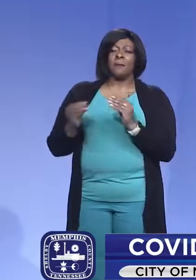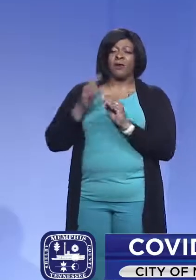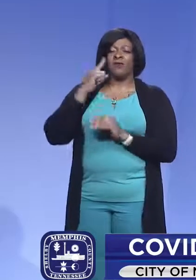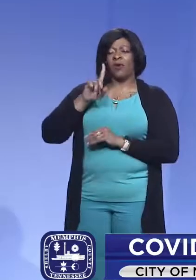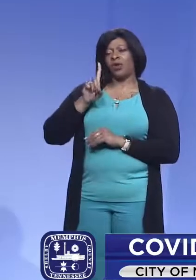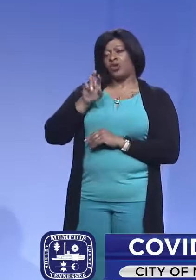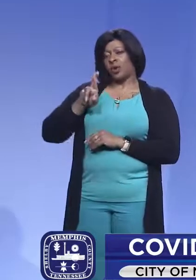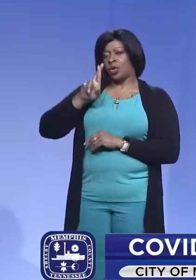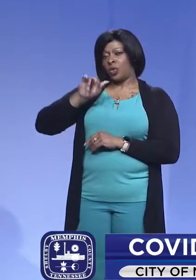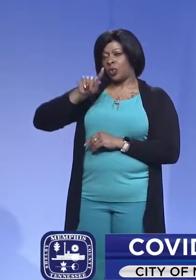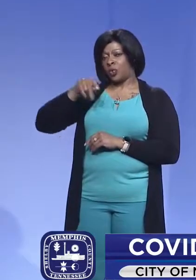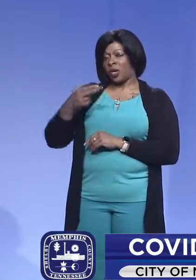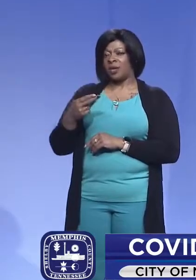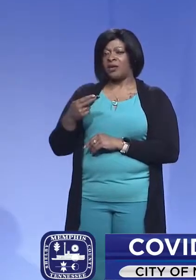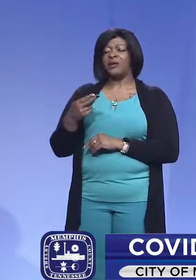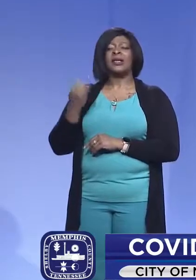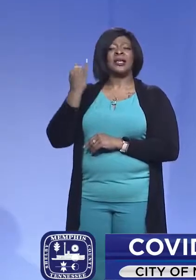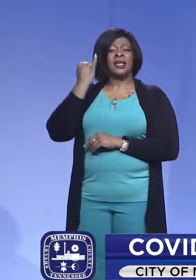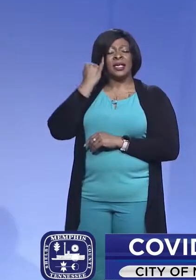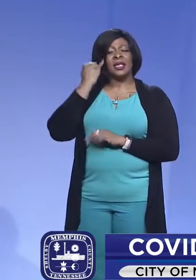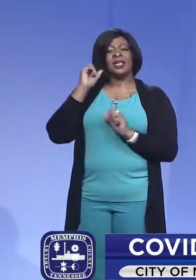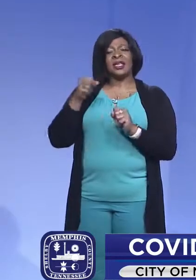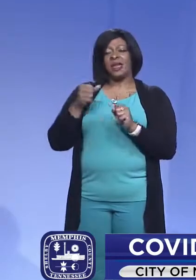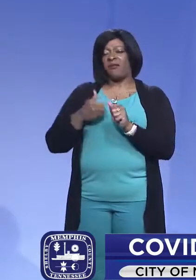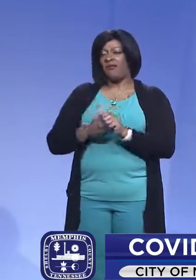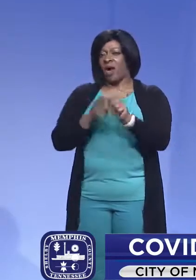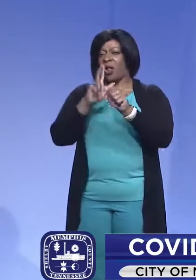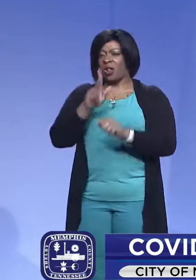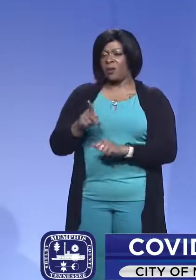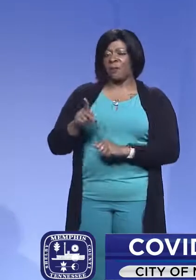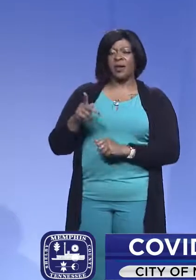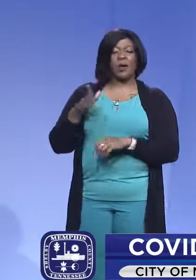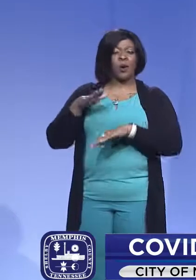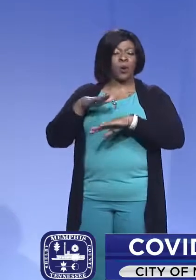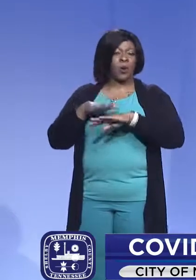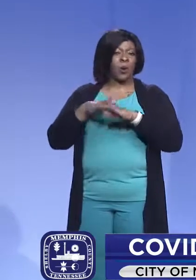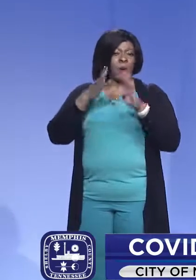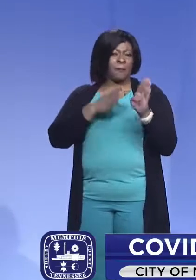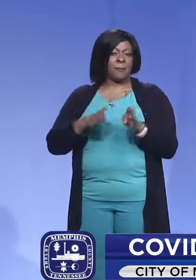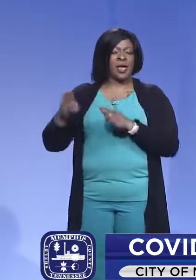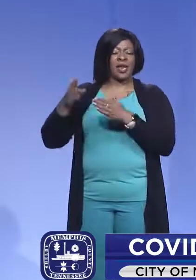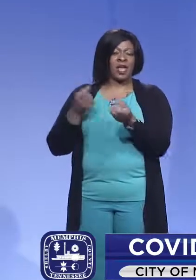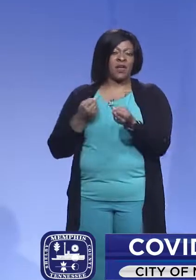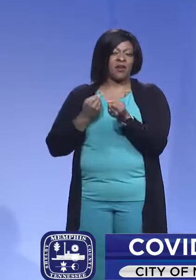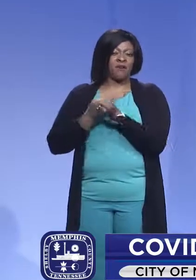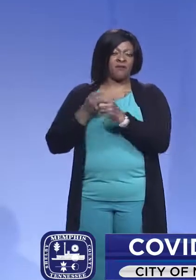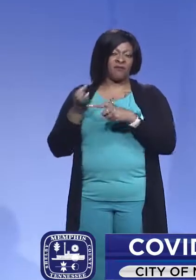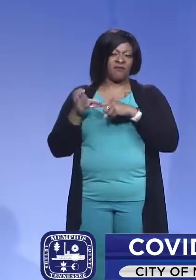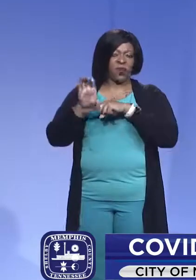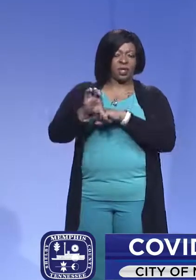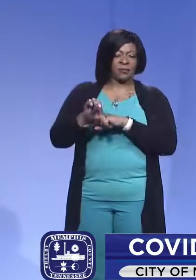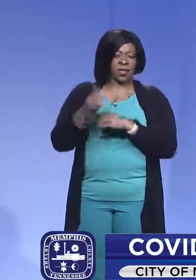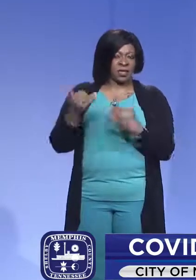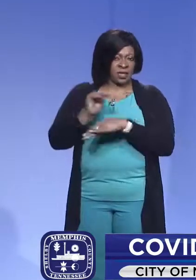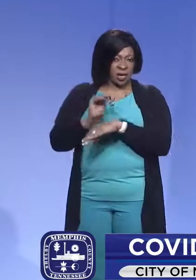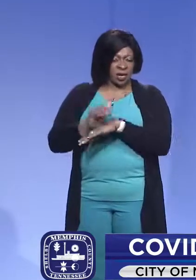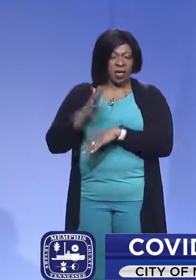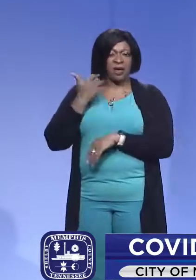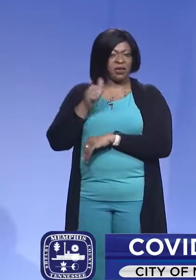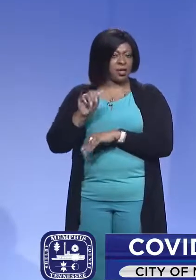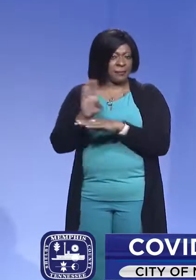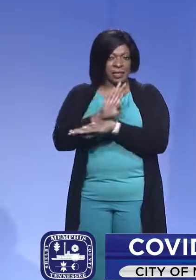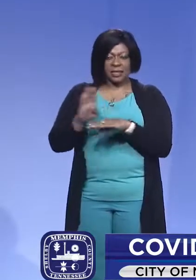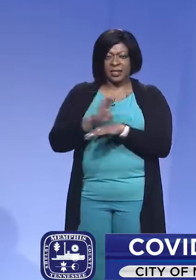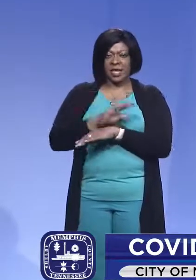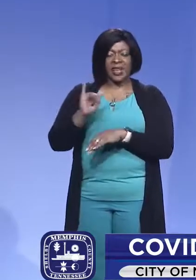Dr. Randolph, but just if you could kind of follow up more on the planned enforcement tonight, and have there been any other businesses